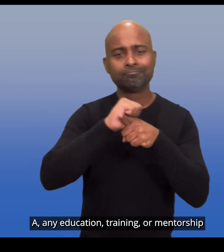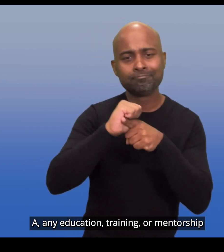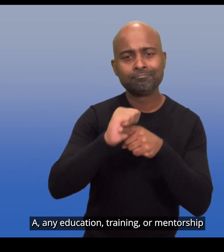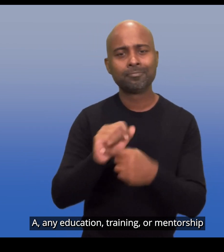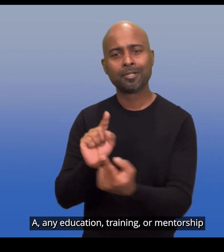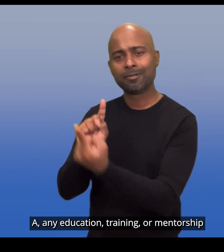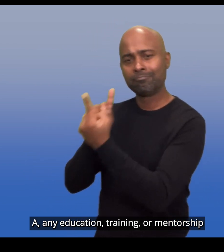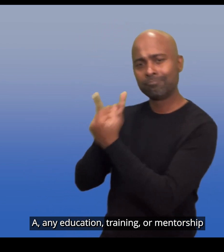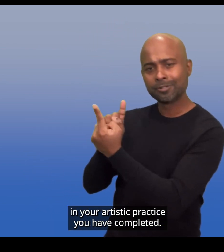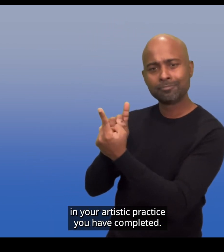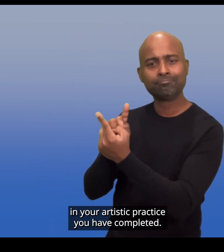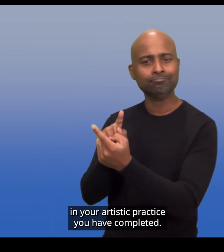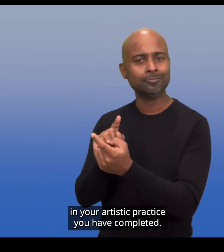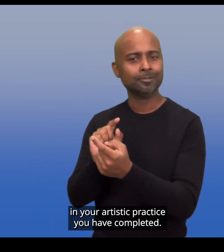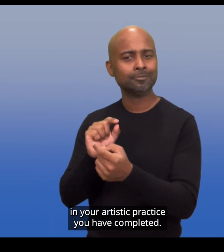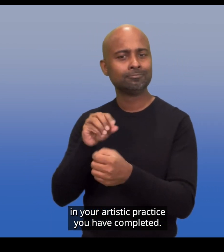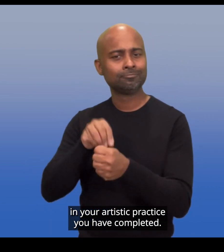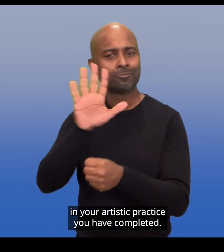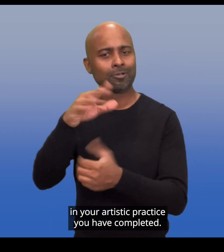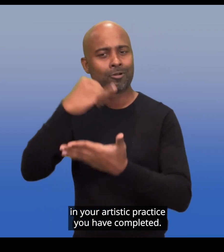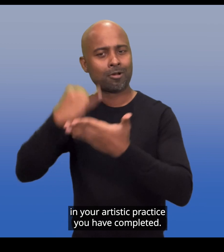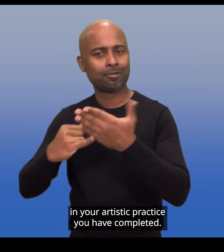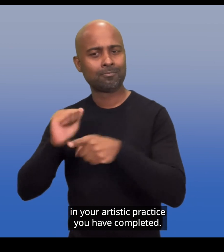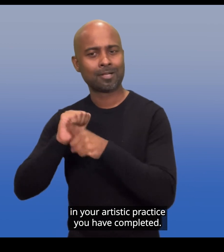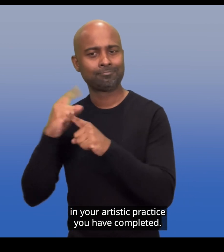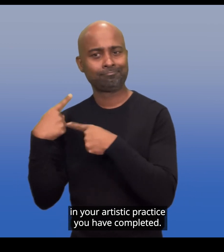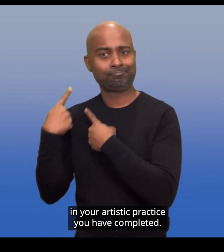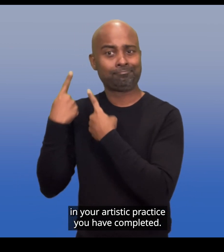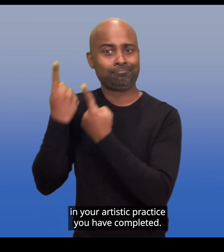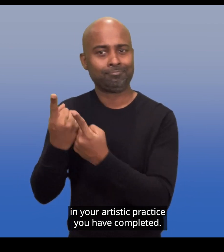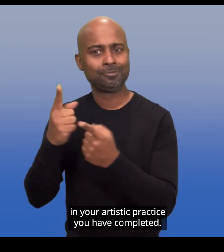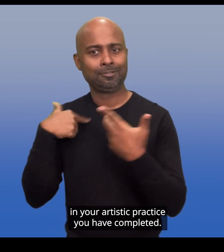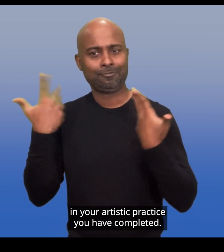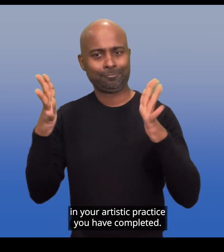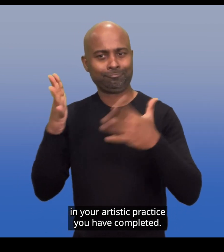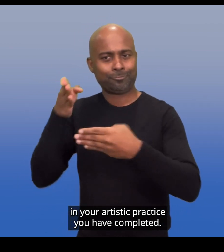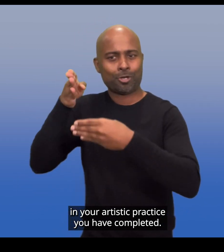or mentorship in your artistic practice you have completed.